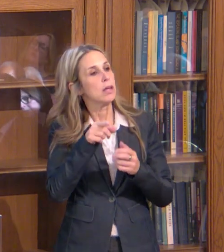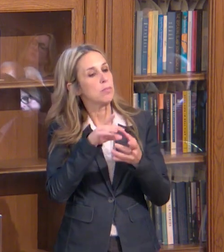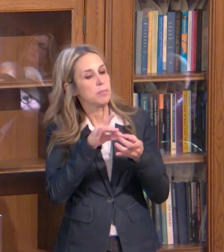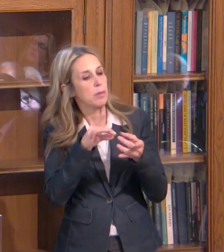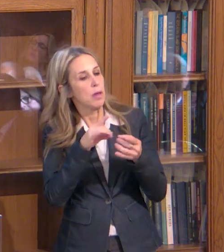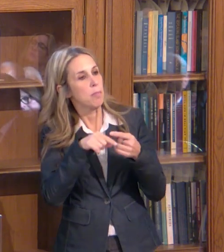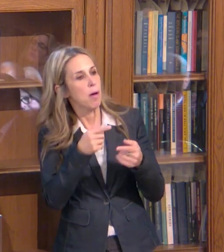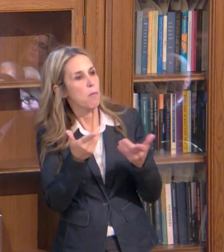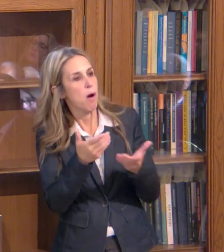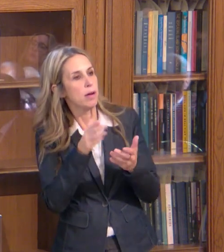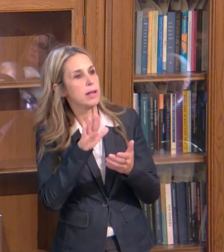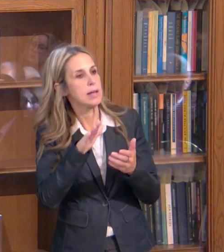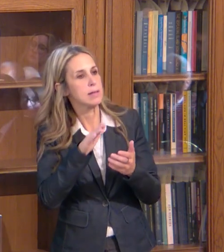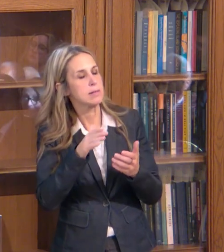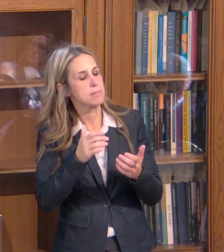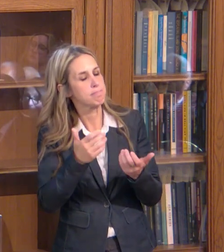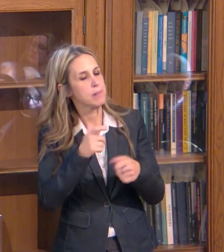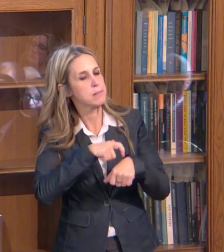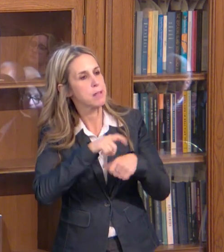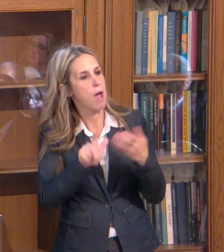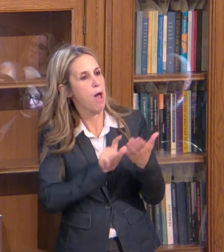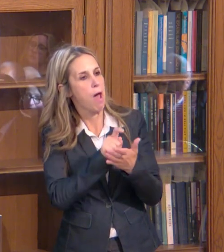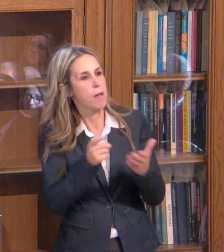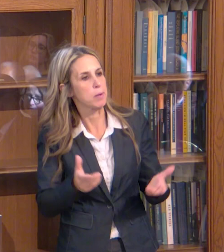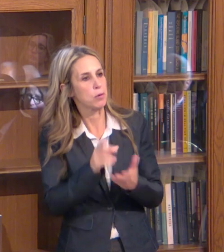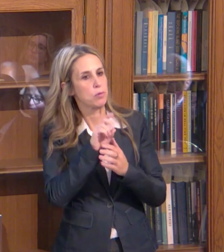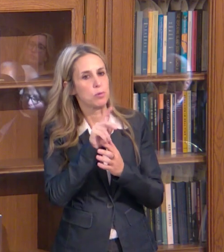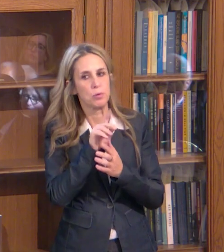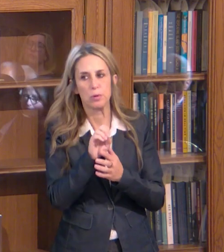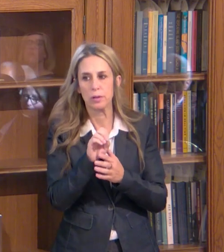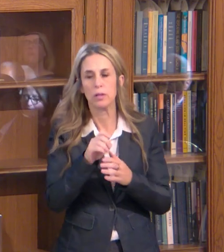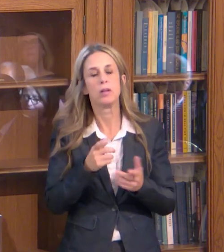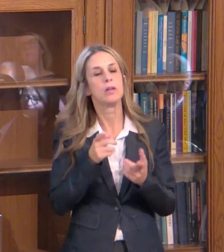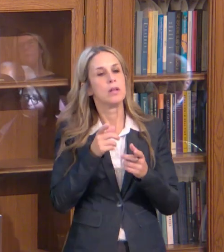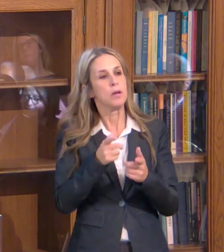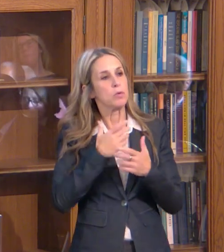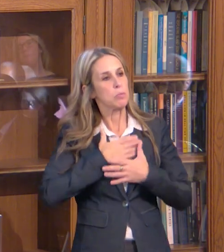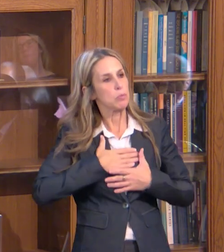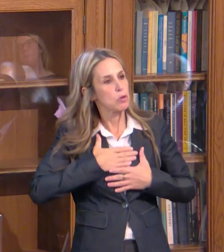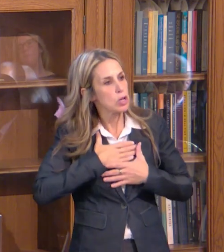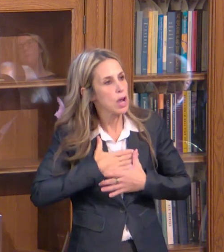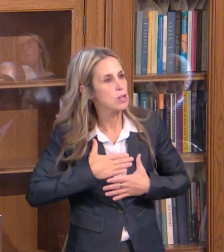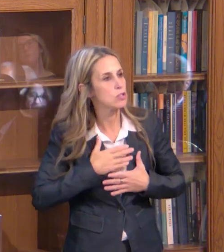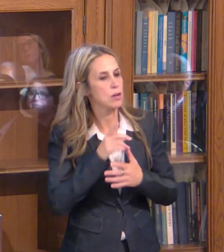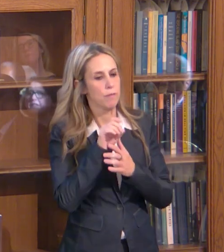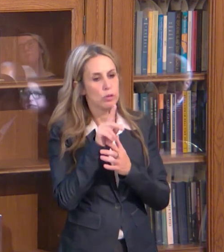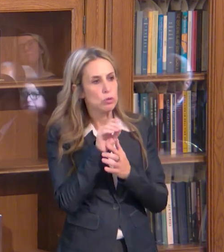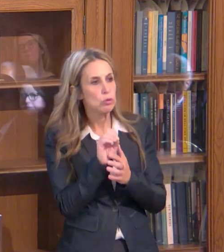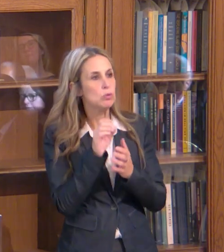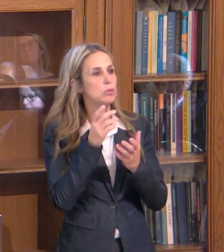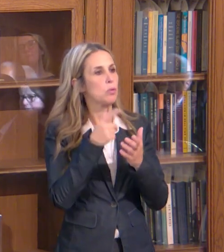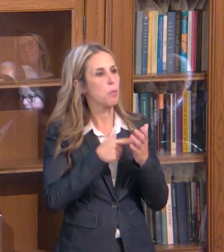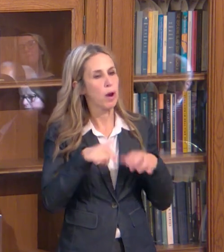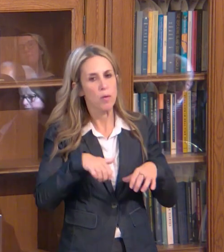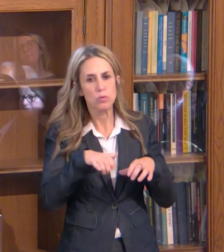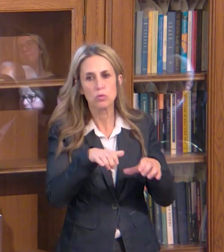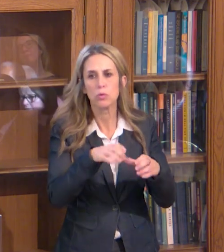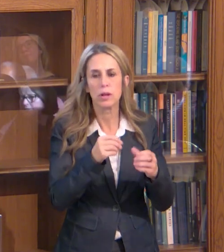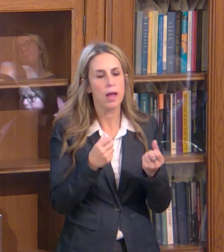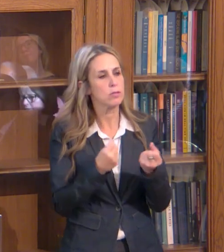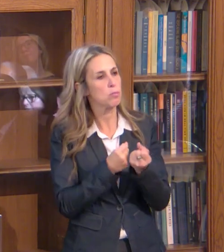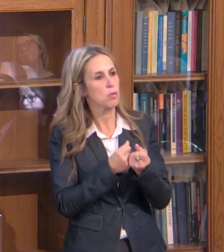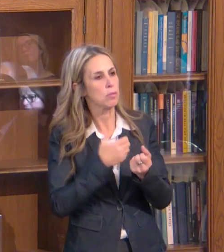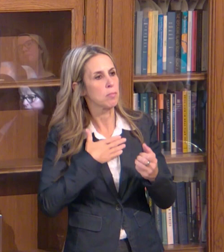Duke Duke University was already expressed in several ways his appreciation for what I had done and was doing on behalf of